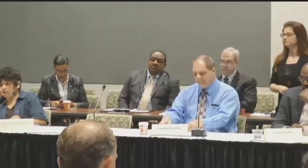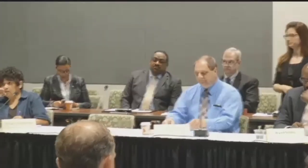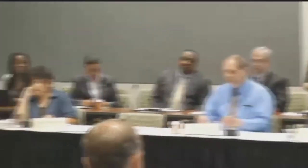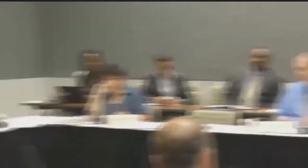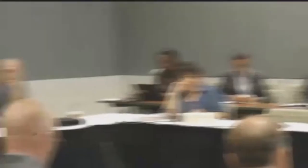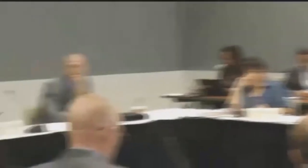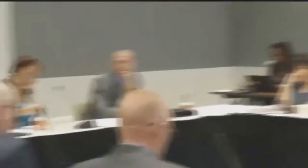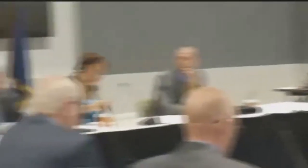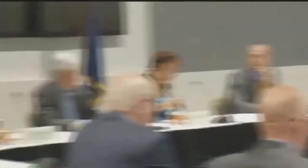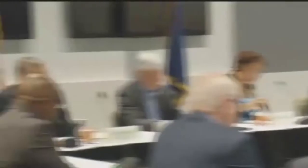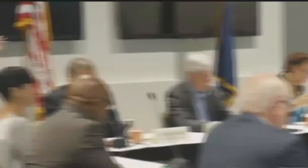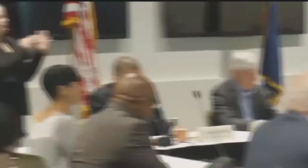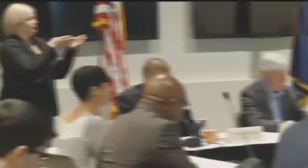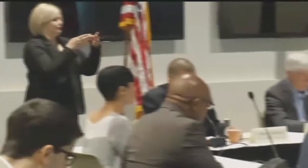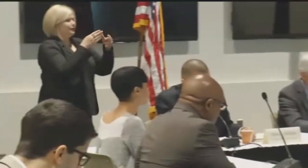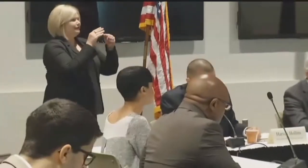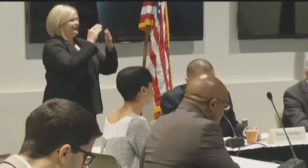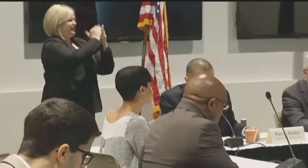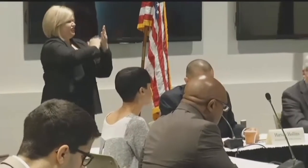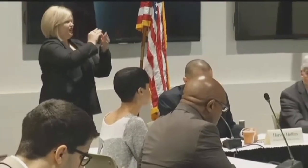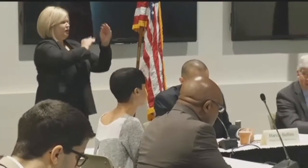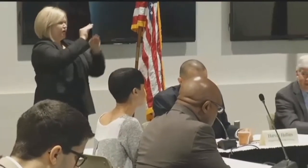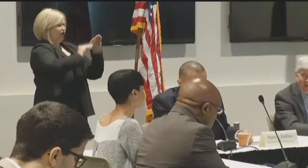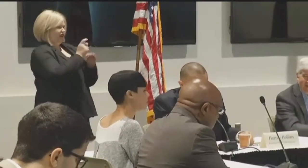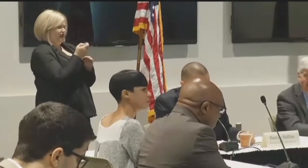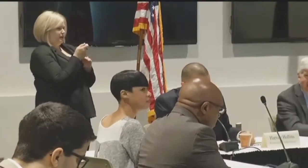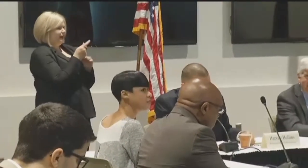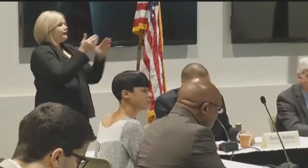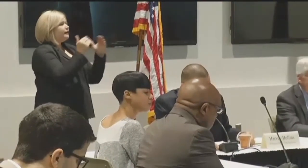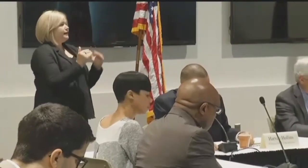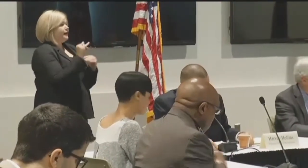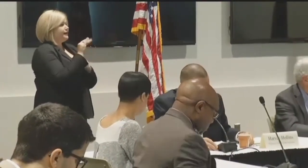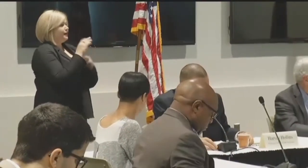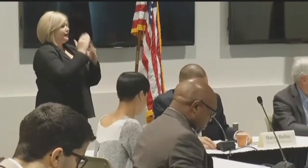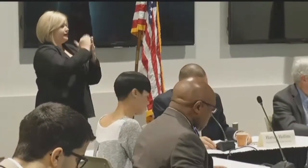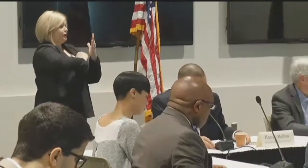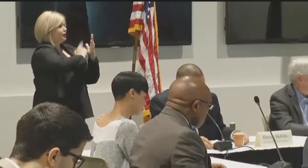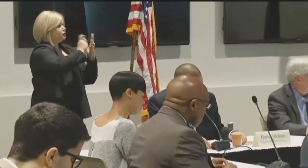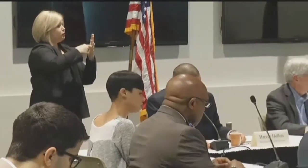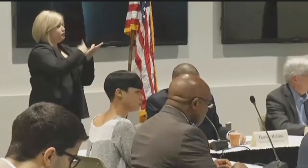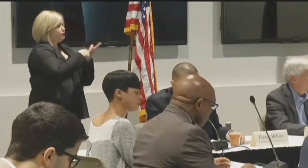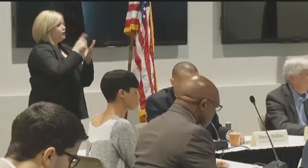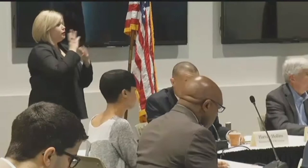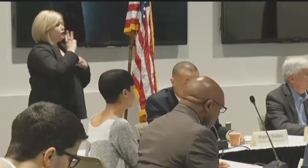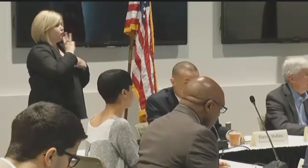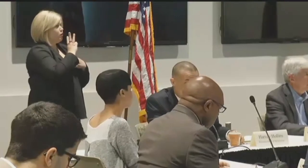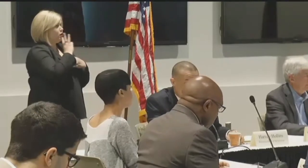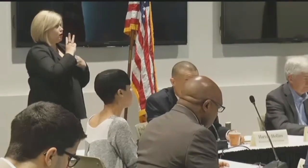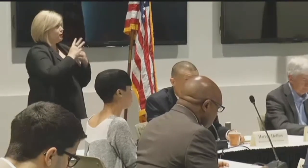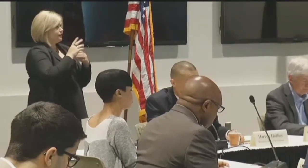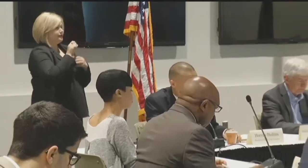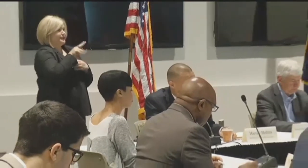George. So we're going to switch the agenda around. The next item on the agenda was the water rates